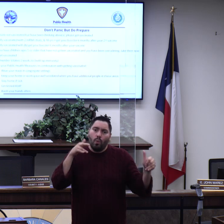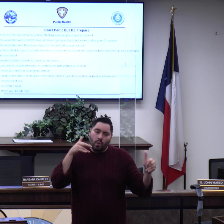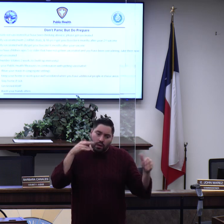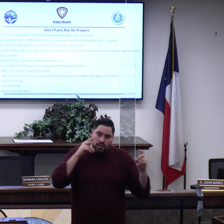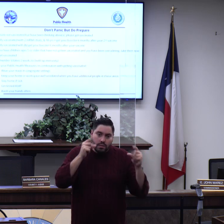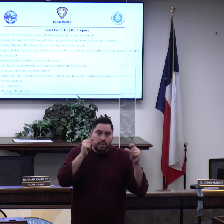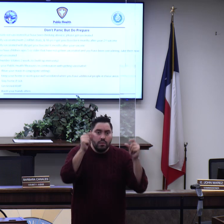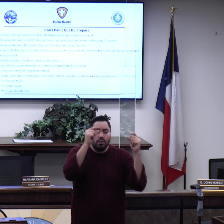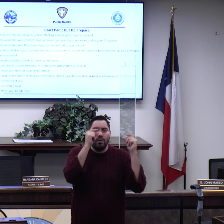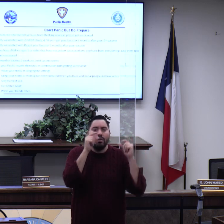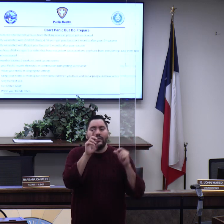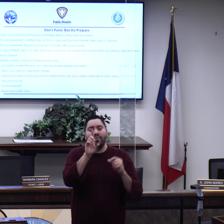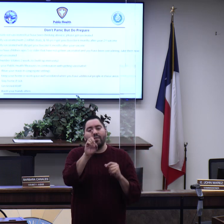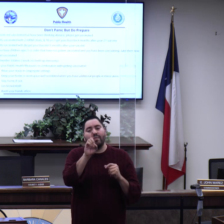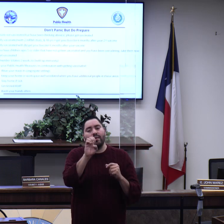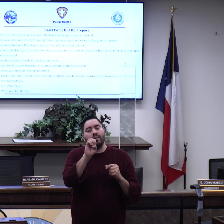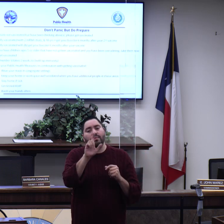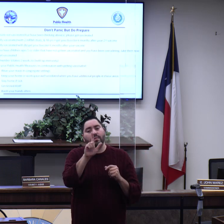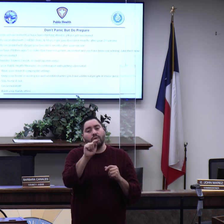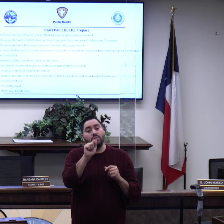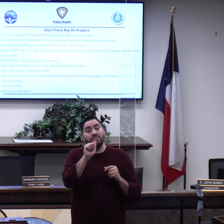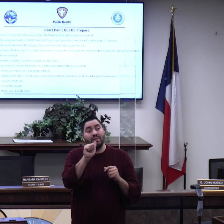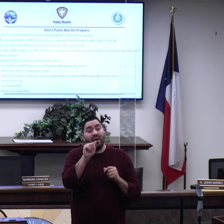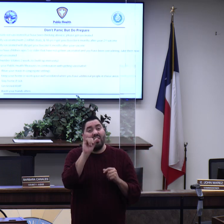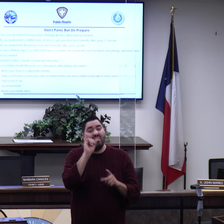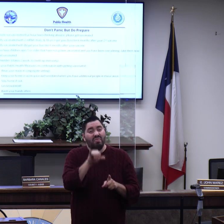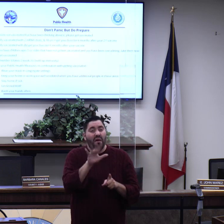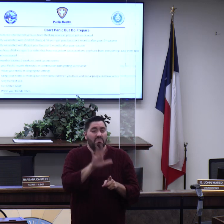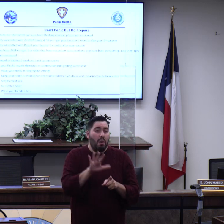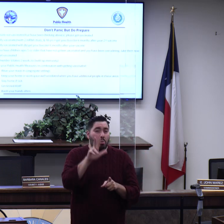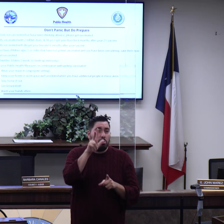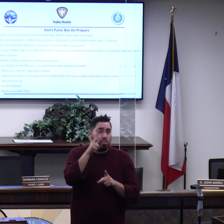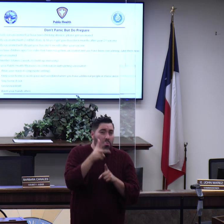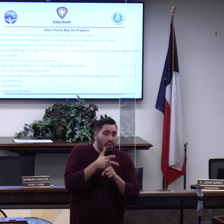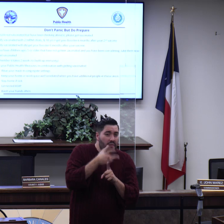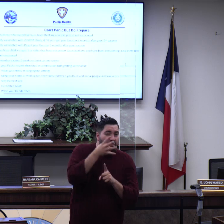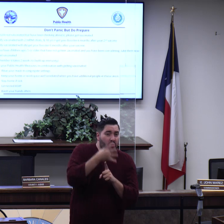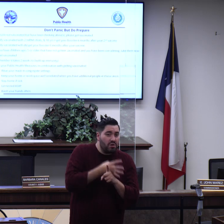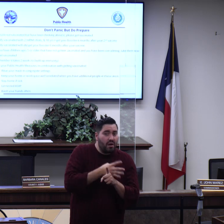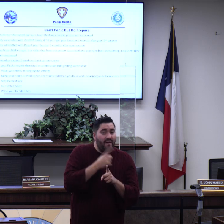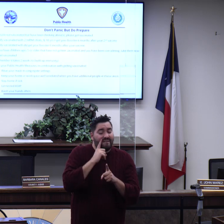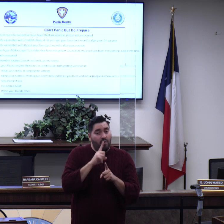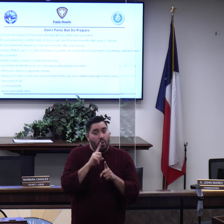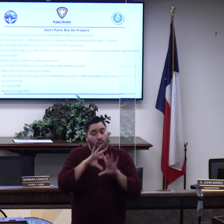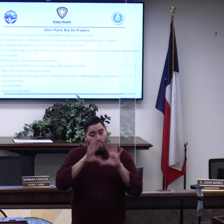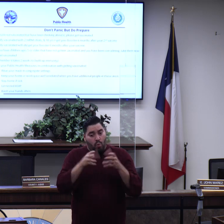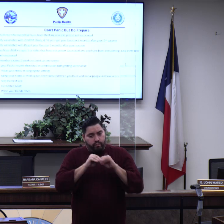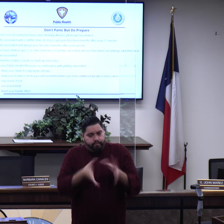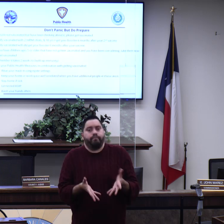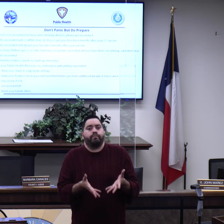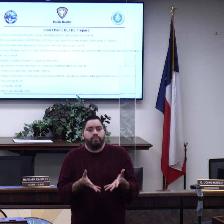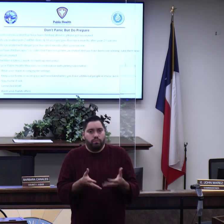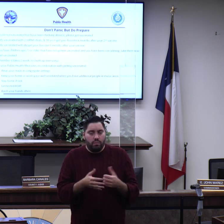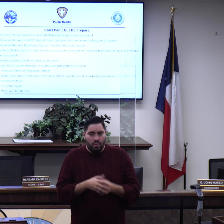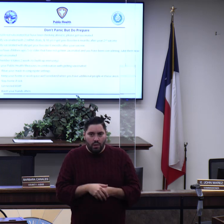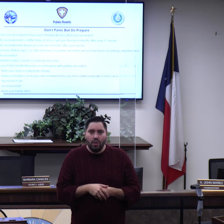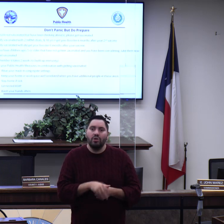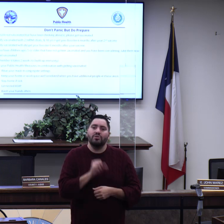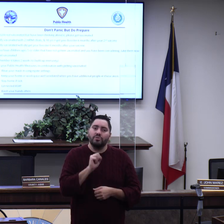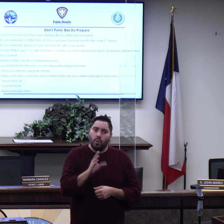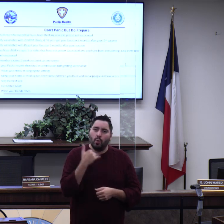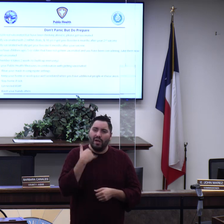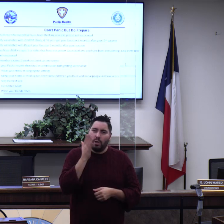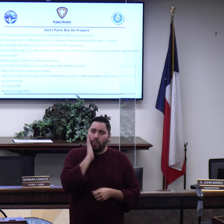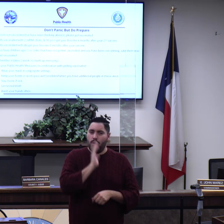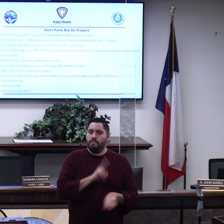the Delta variant actually took 3 to 4 months to spread globally. So we're going to kind of base this